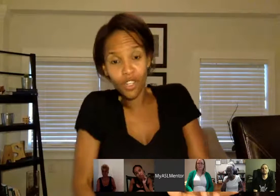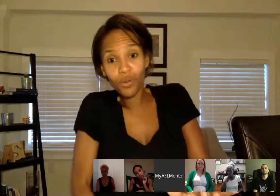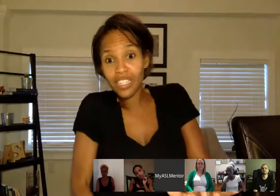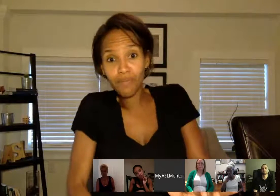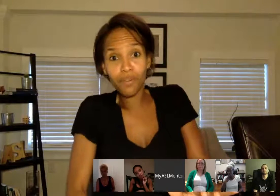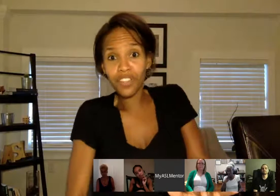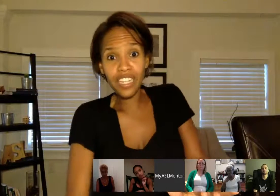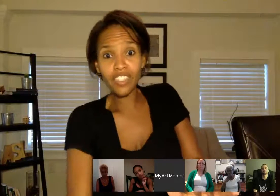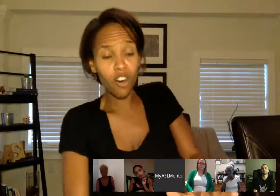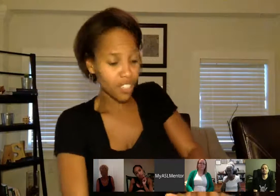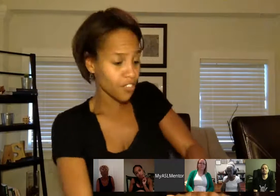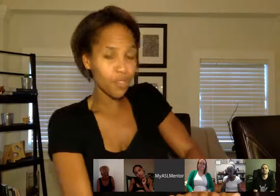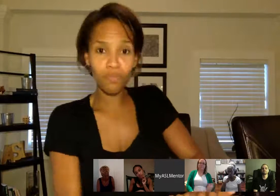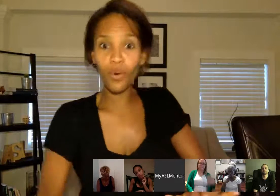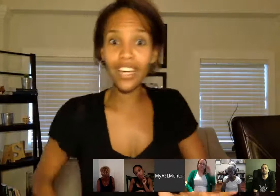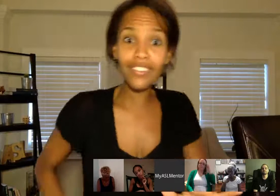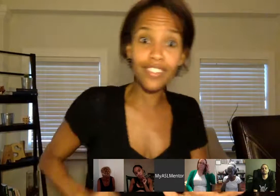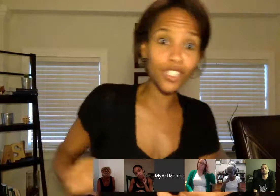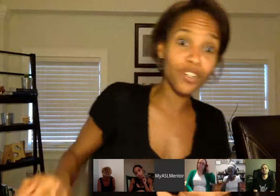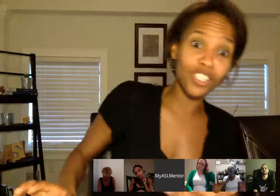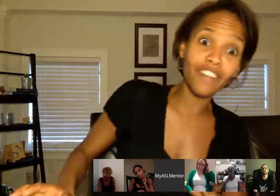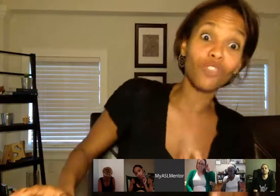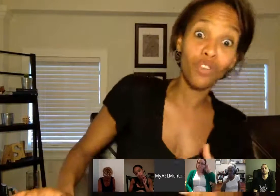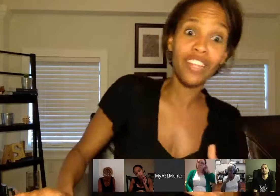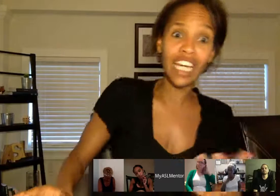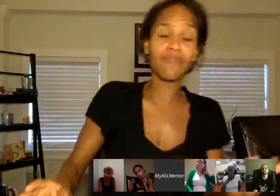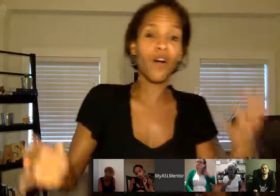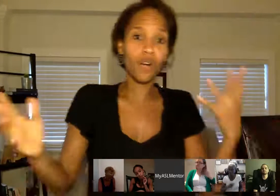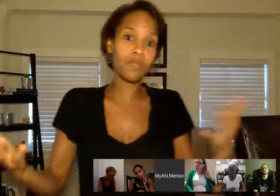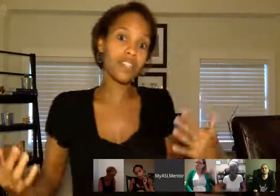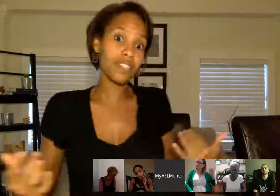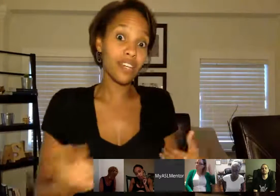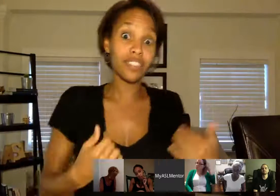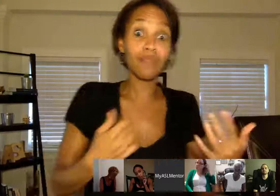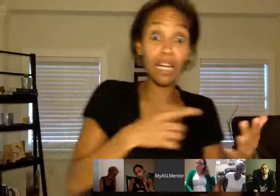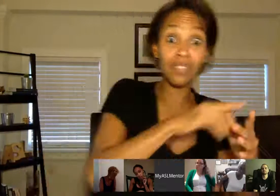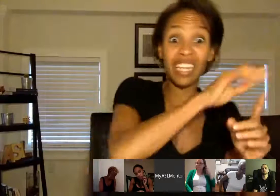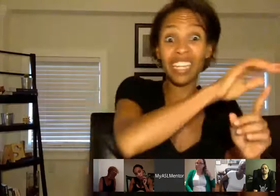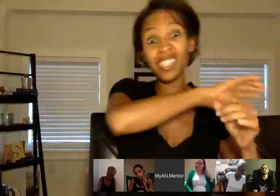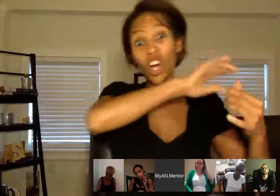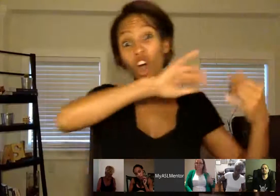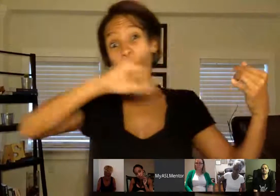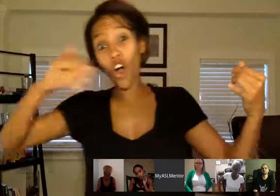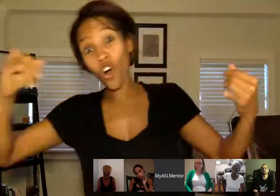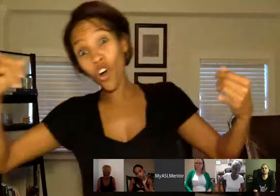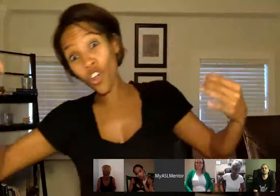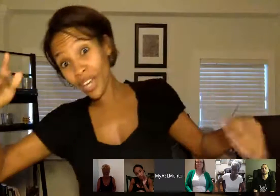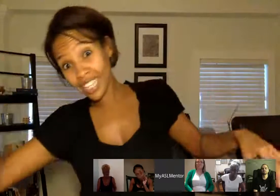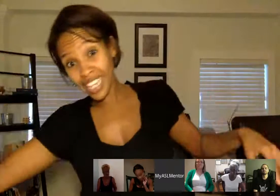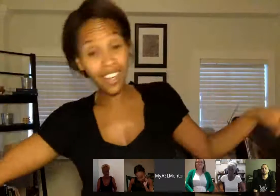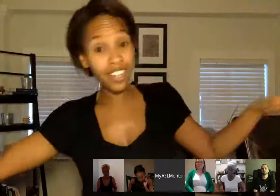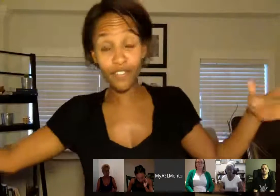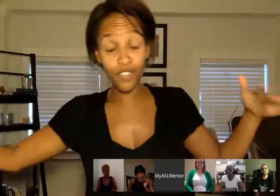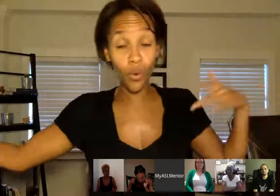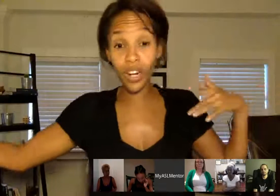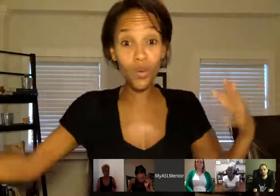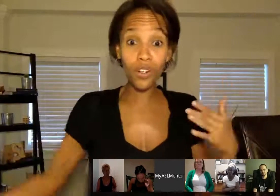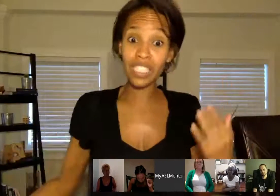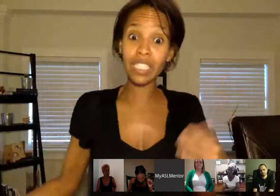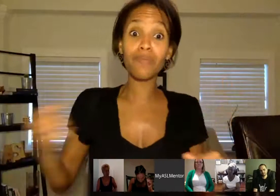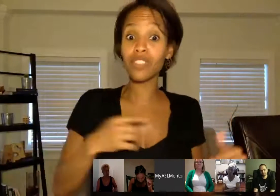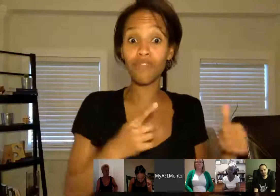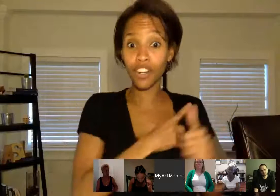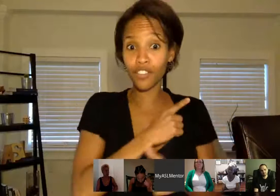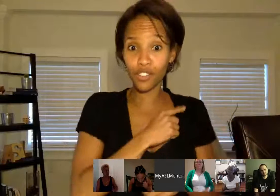English, we can put things all different ways, and so we just have to really think about what's being discussed. Sometimes it is all the way at the end of 20